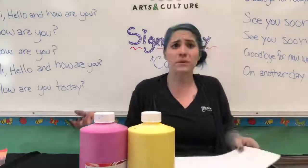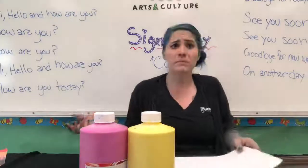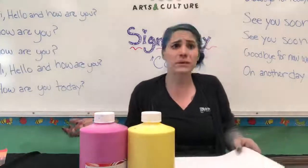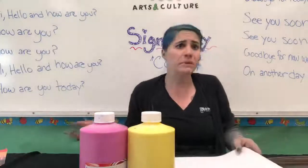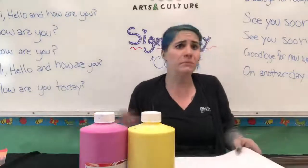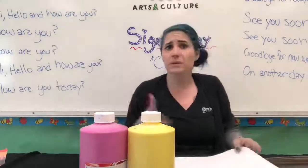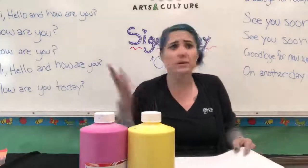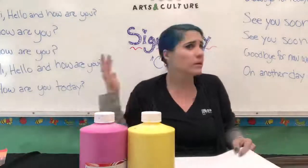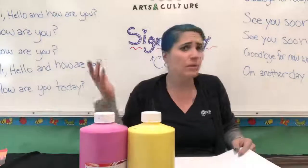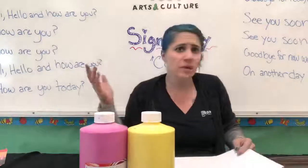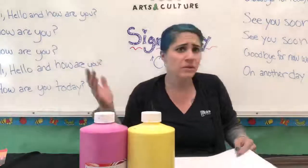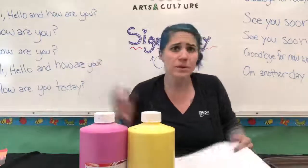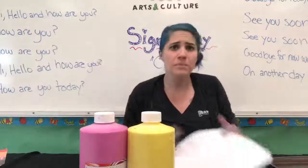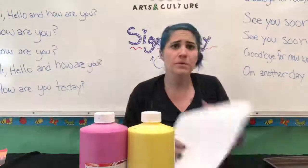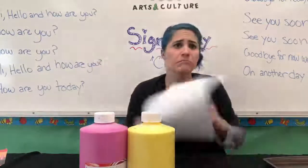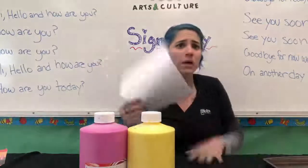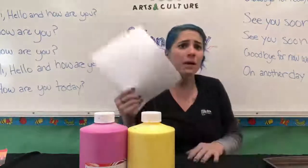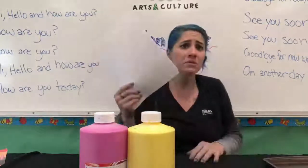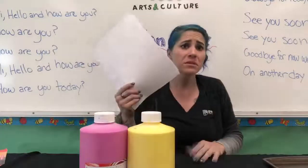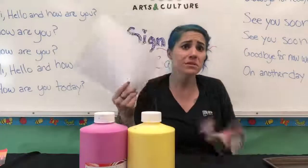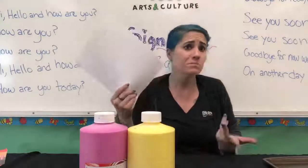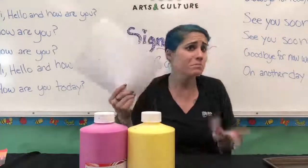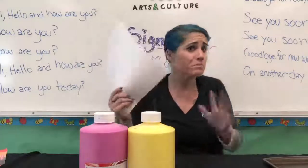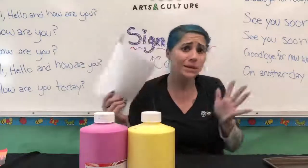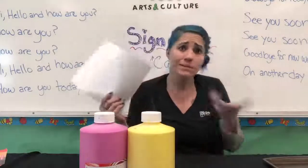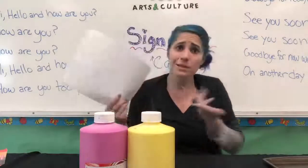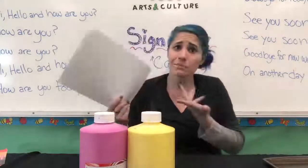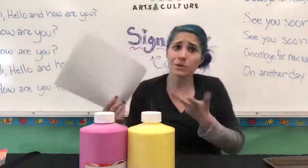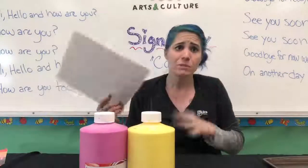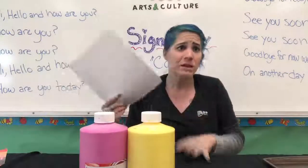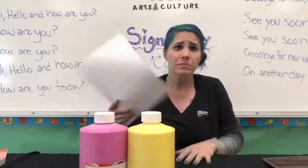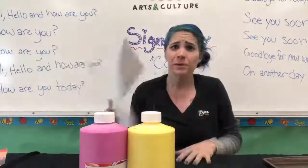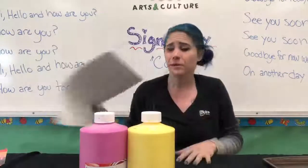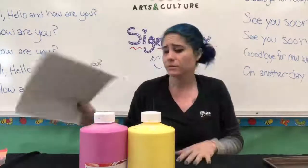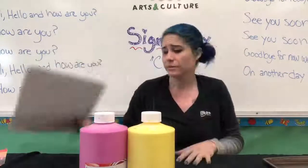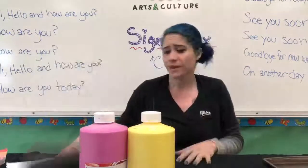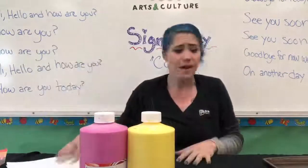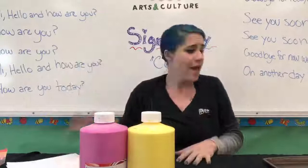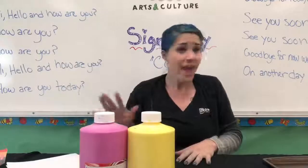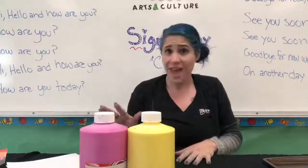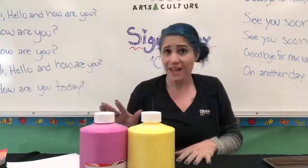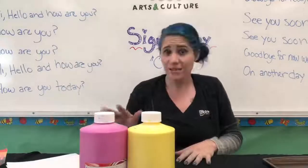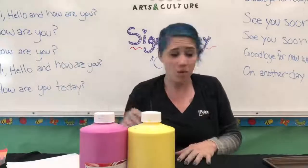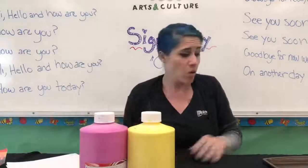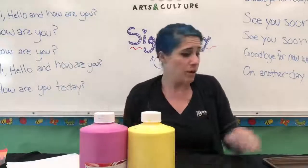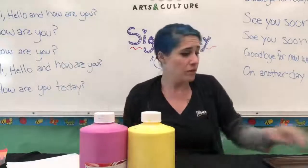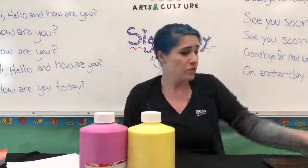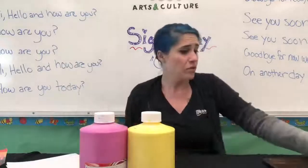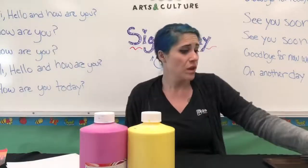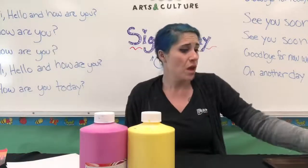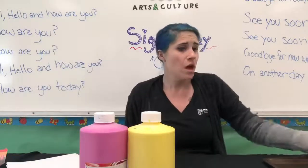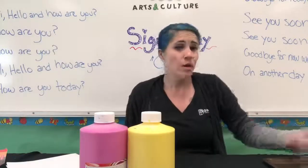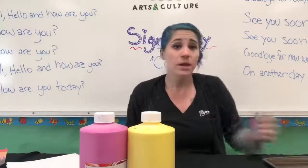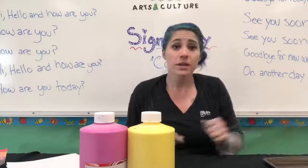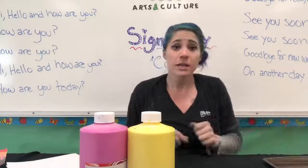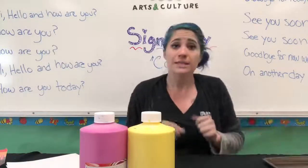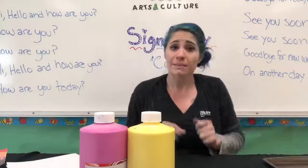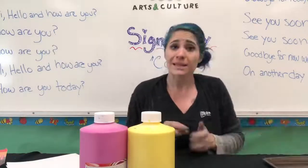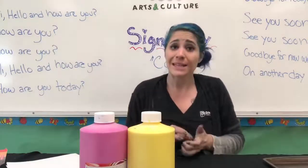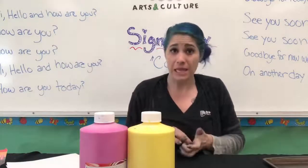big paper, whatever paper. I'm just going to use basic computer paper. And of course, you're going to need something like